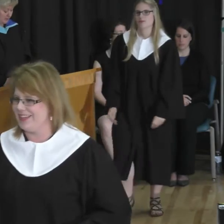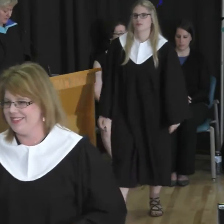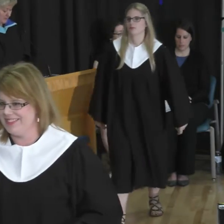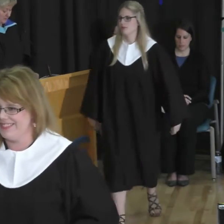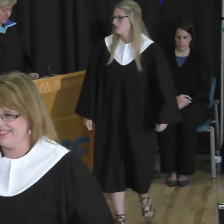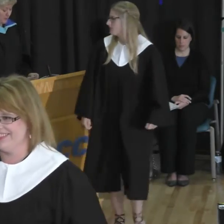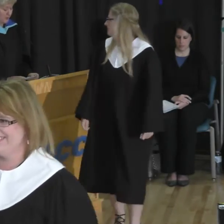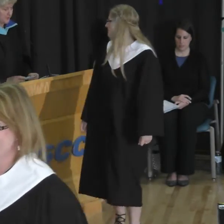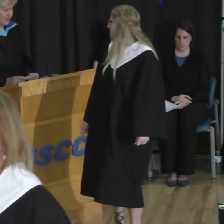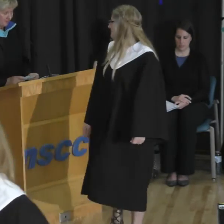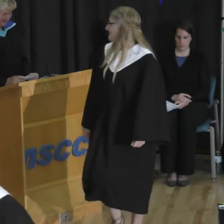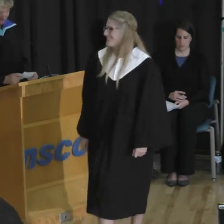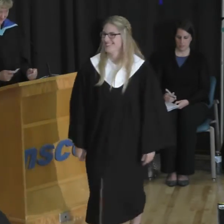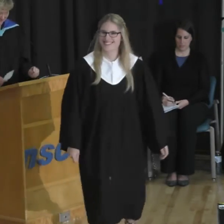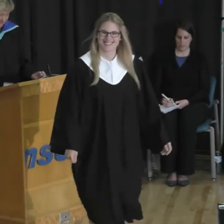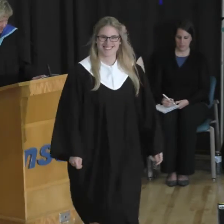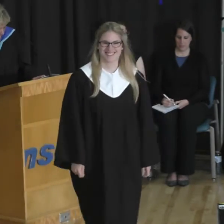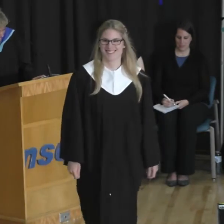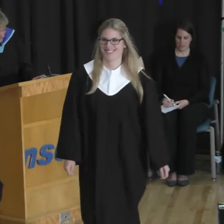Bailey Porazov.